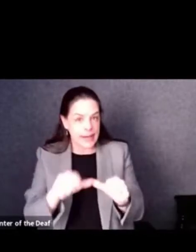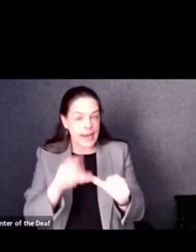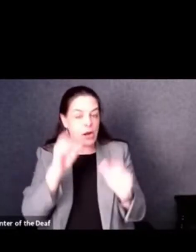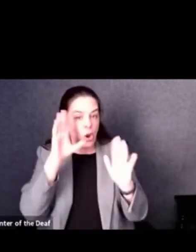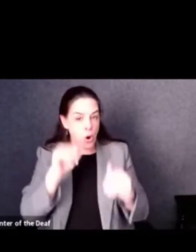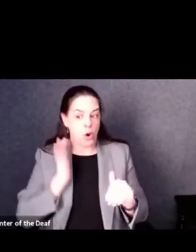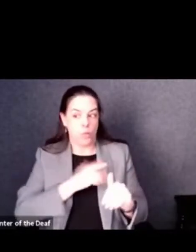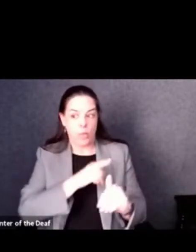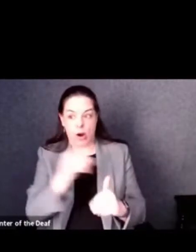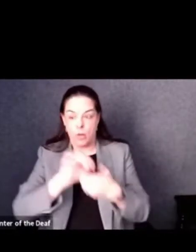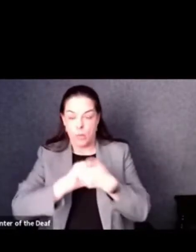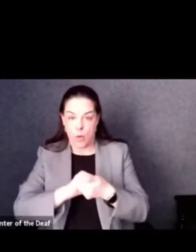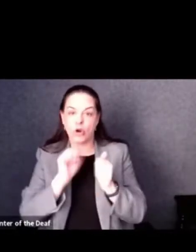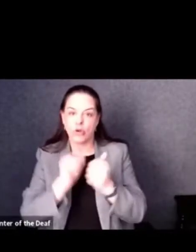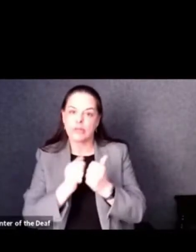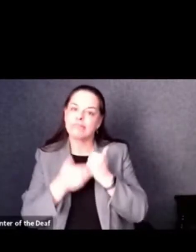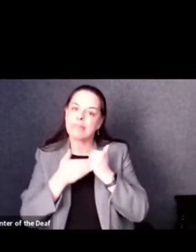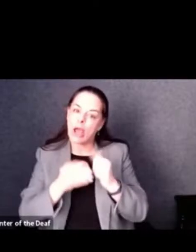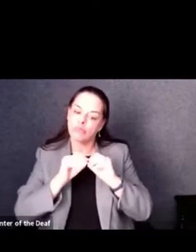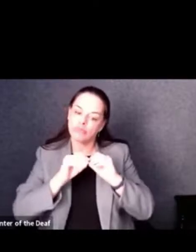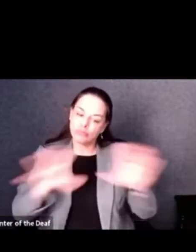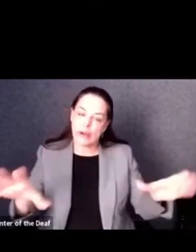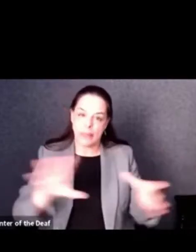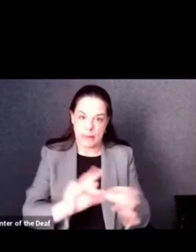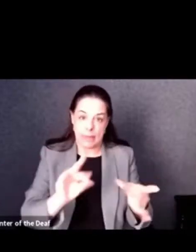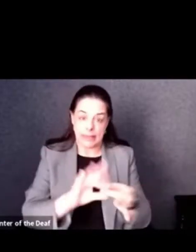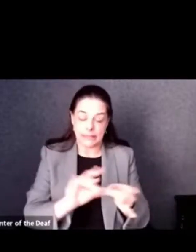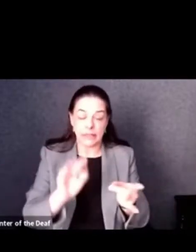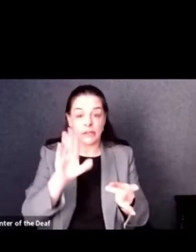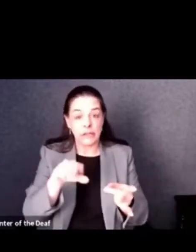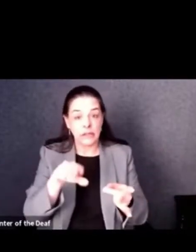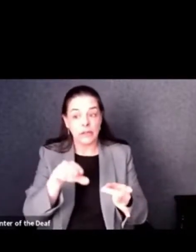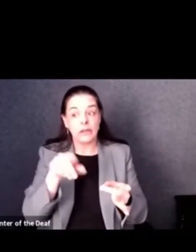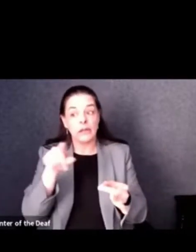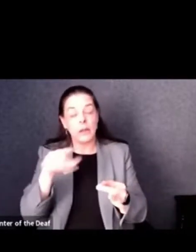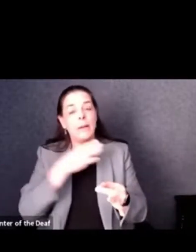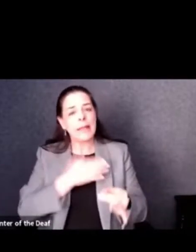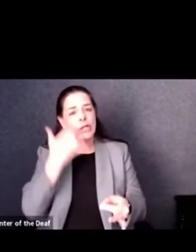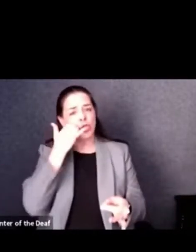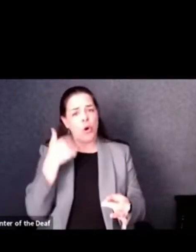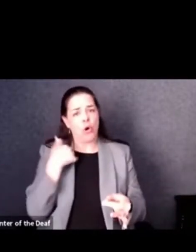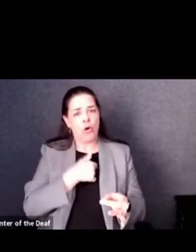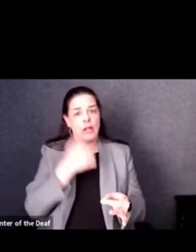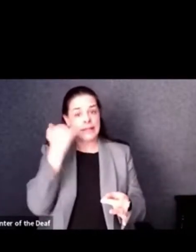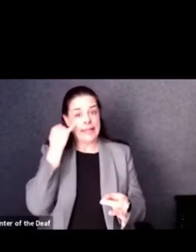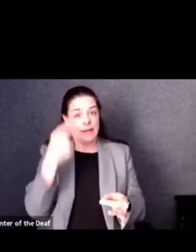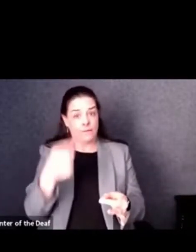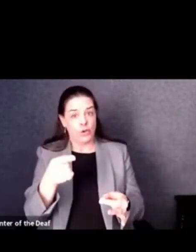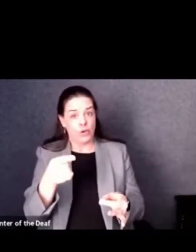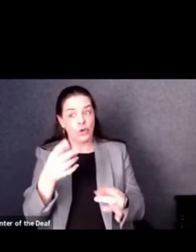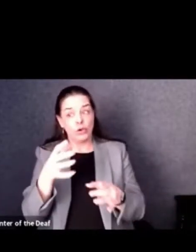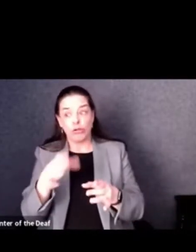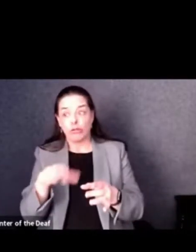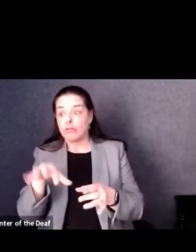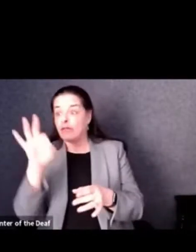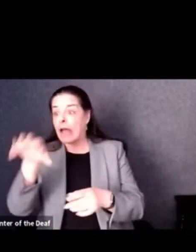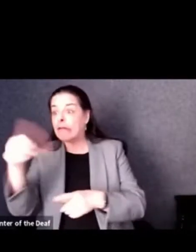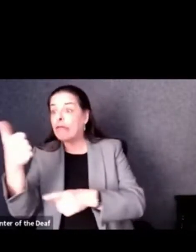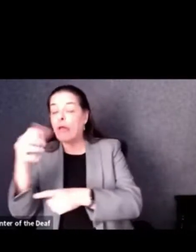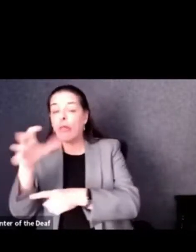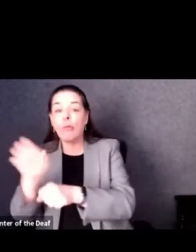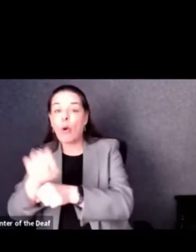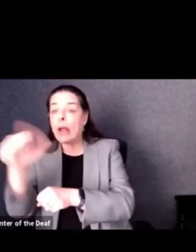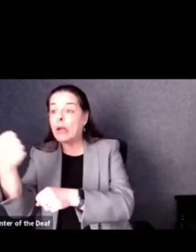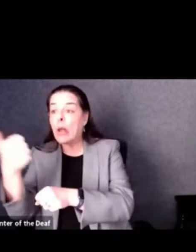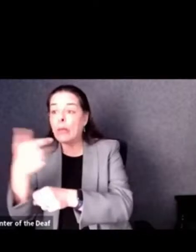our partners can help to push that message out as well, that folks do continue to call us if you have secured an appointment somewhere else, so we can get you